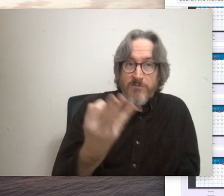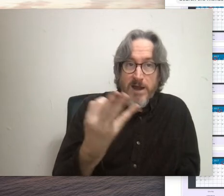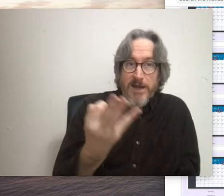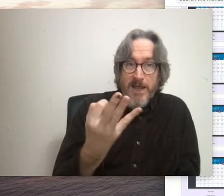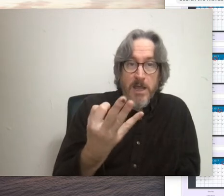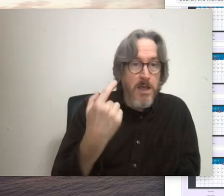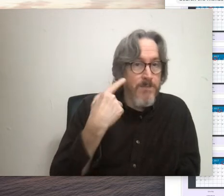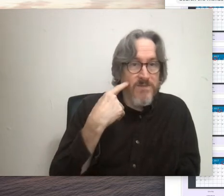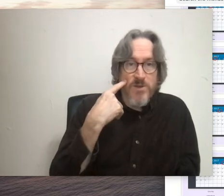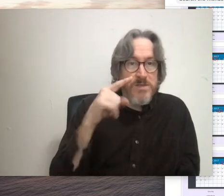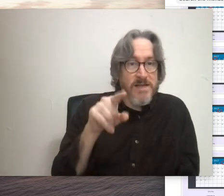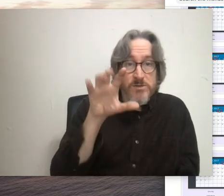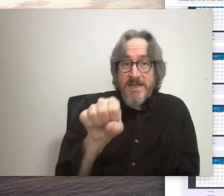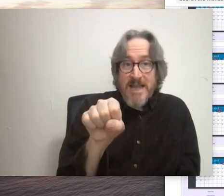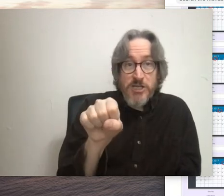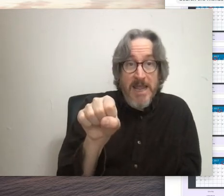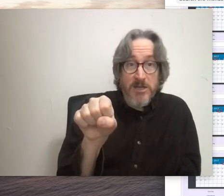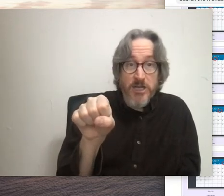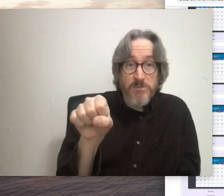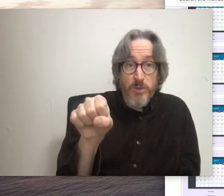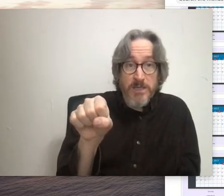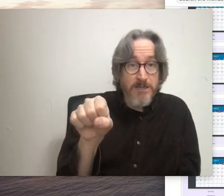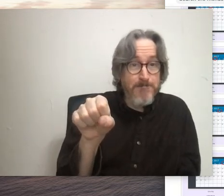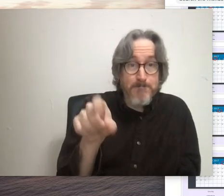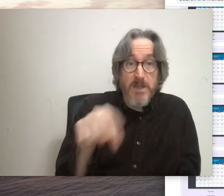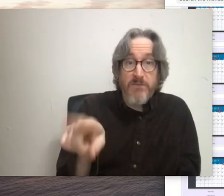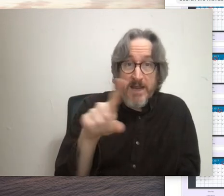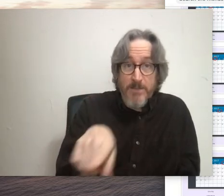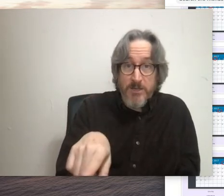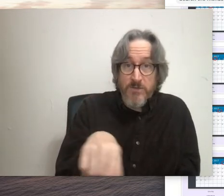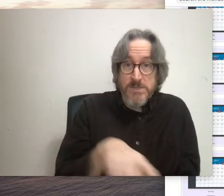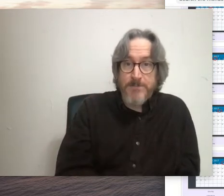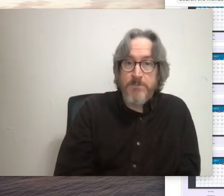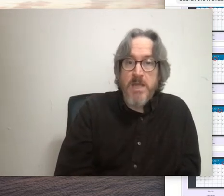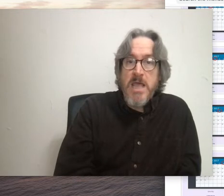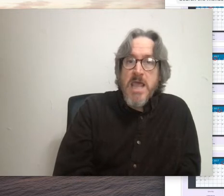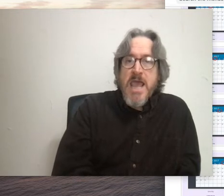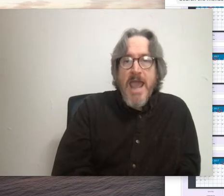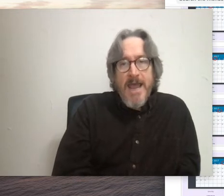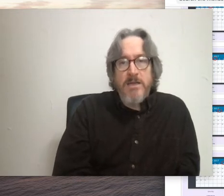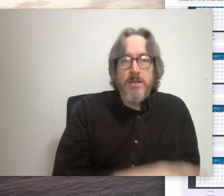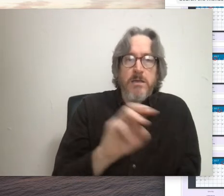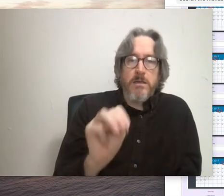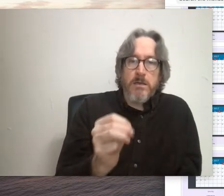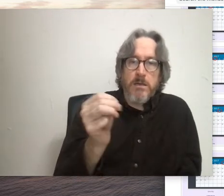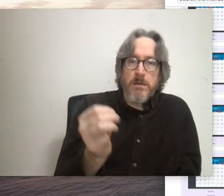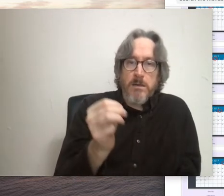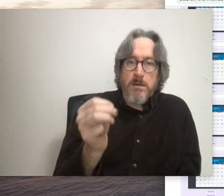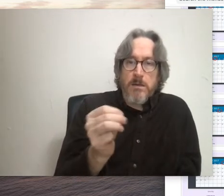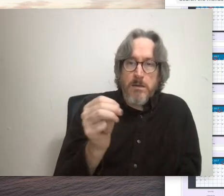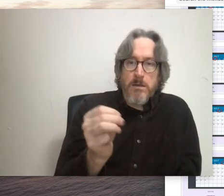Wednesday, Friday. If someone's not used to catching hand shapes quickly, that can be confusing. And